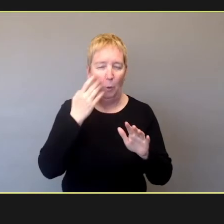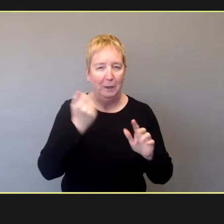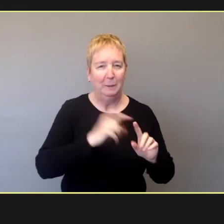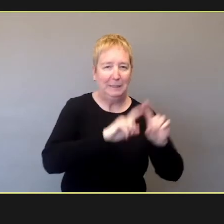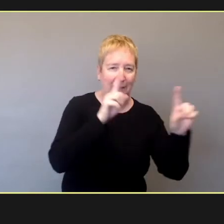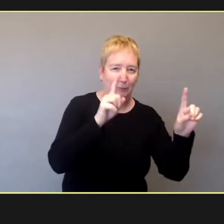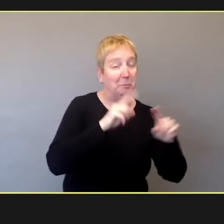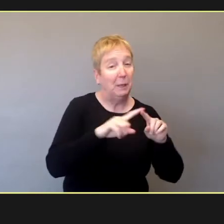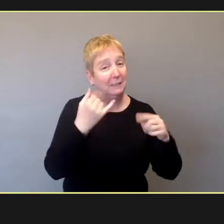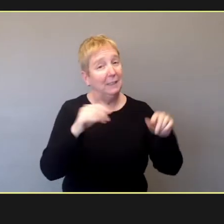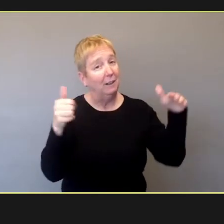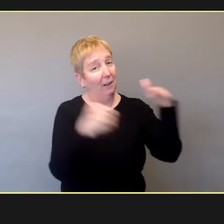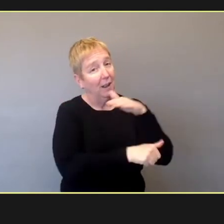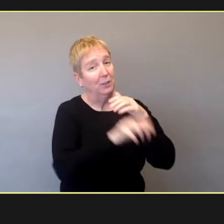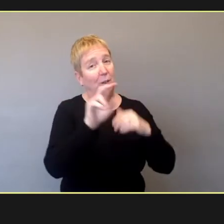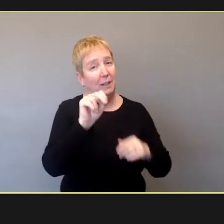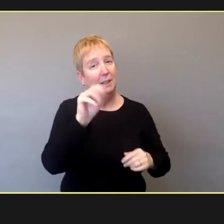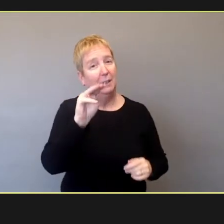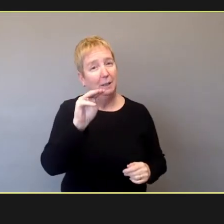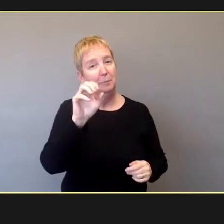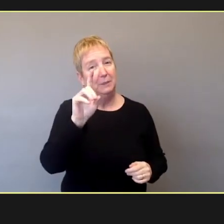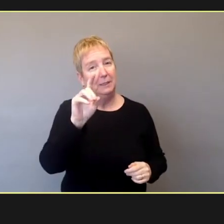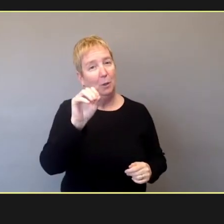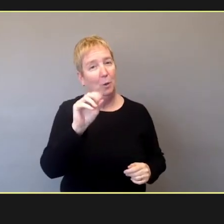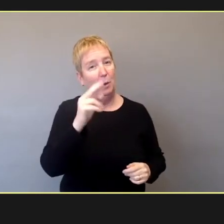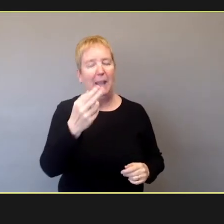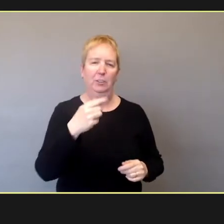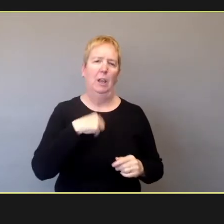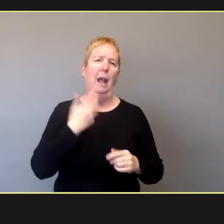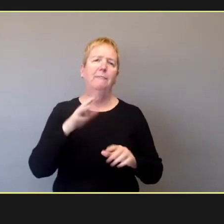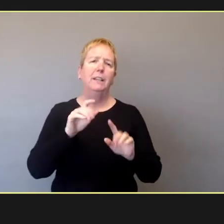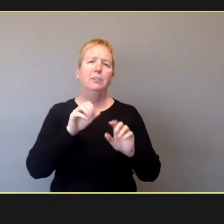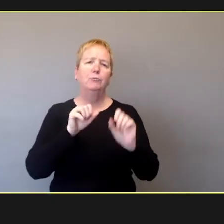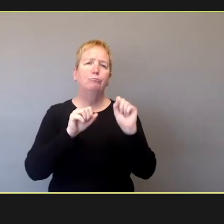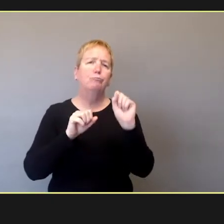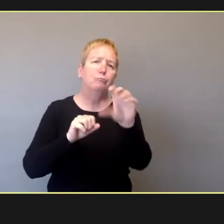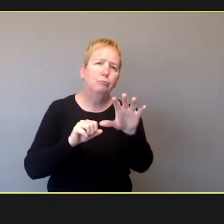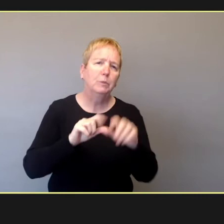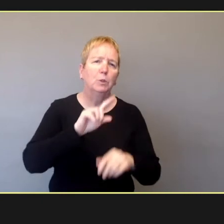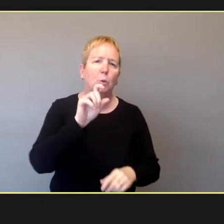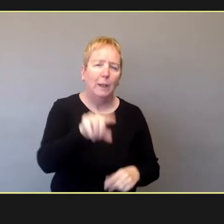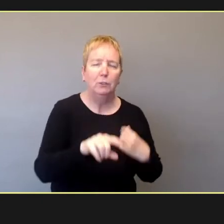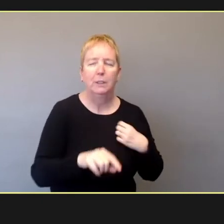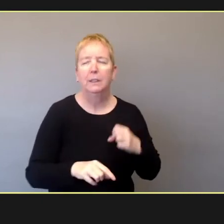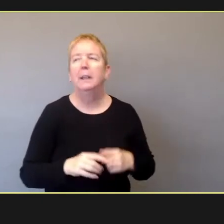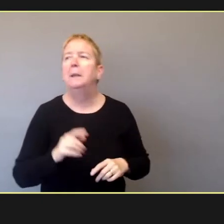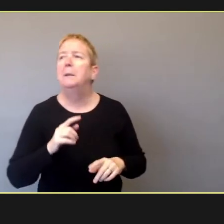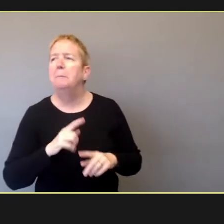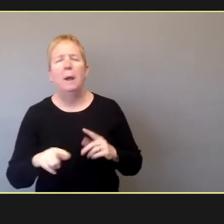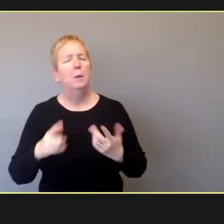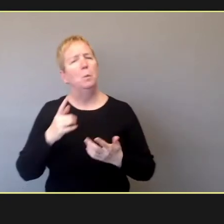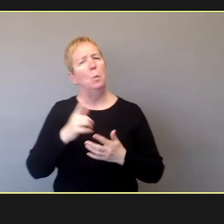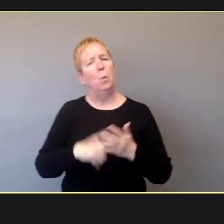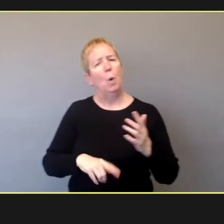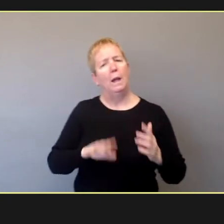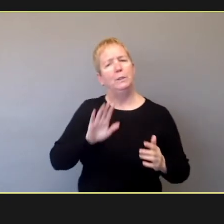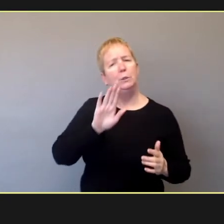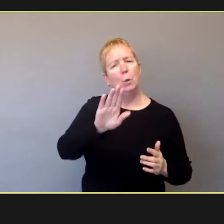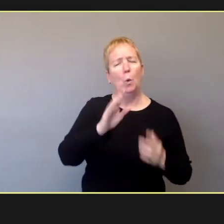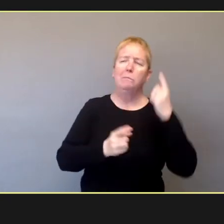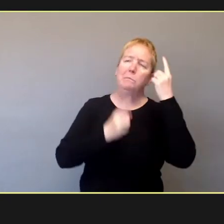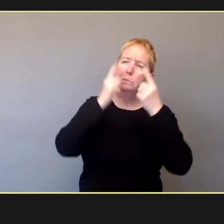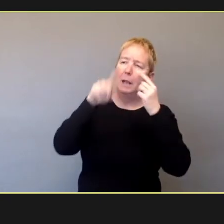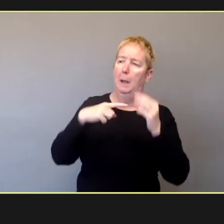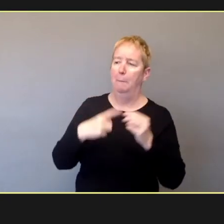So, and I had submitted these, but what do you think of the latest numbers on the current teen birth rate in New Mexico?